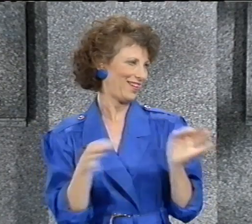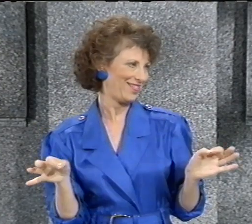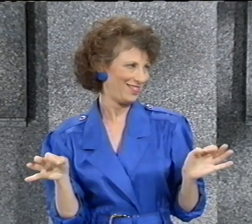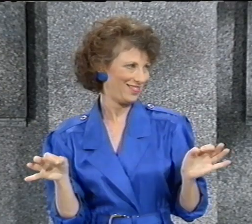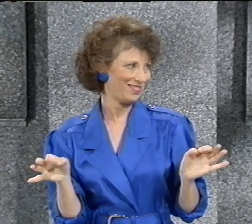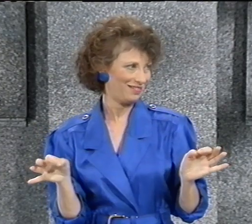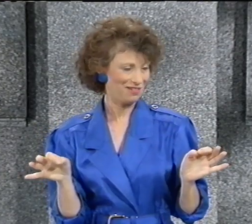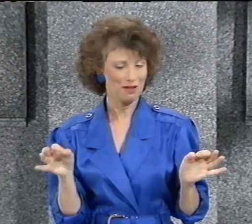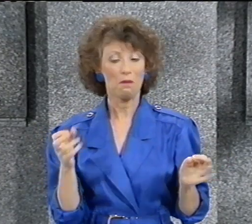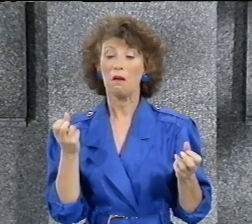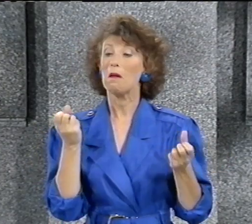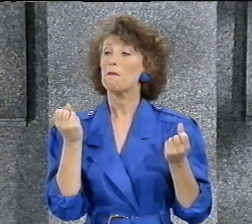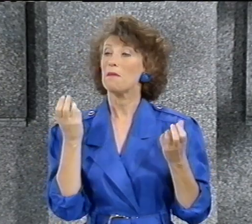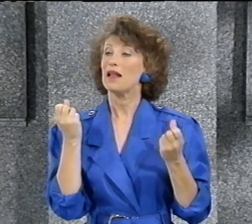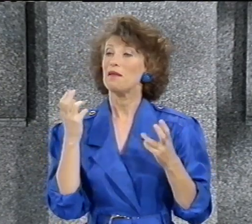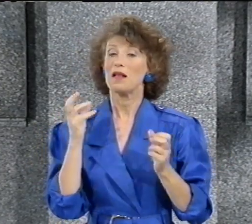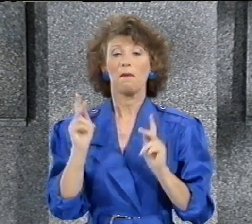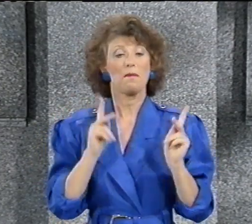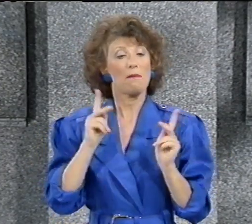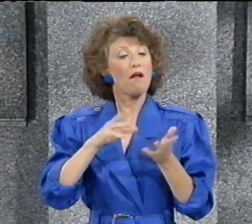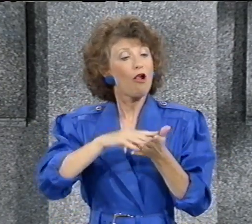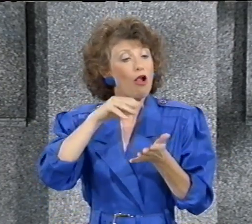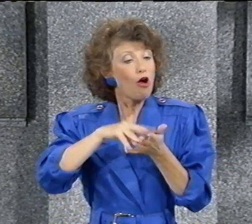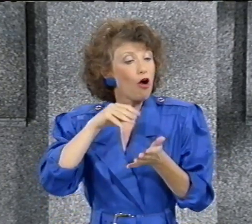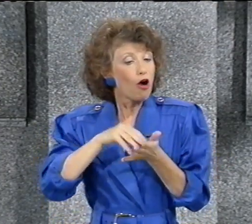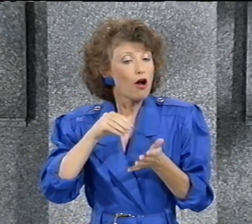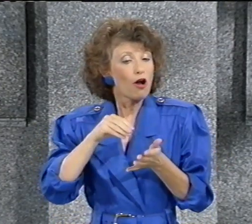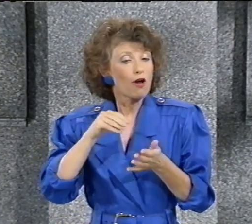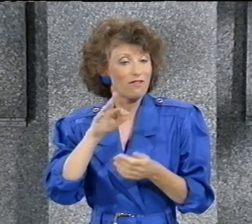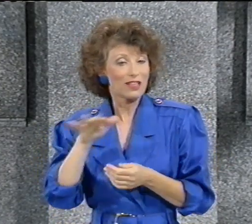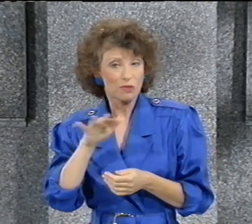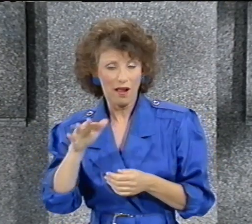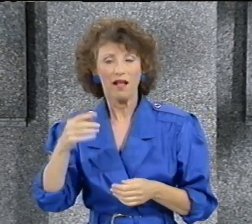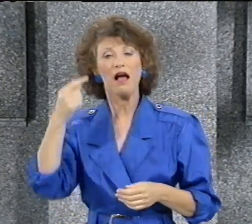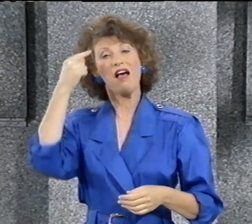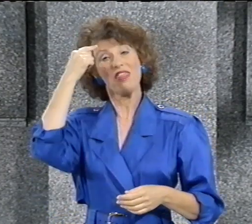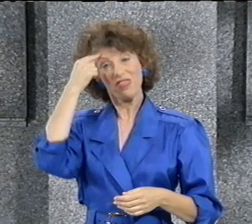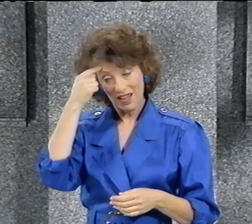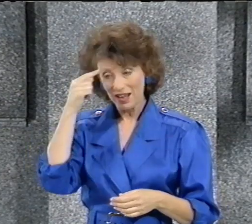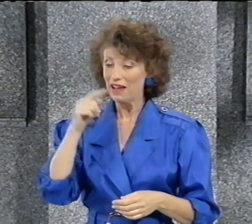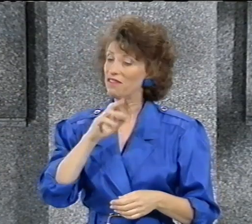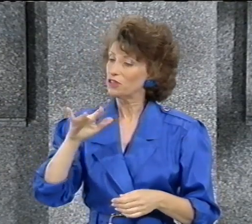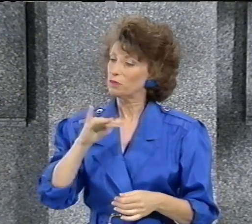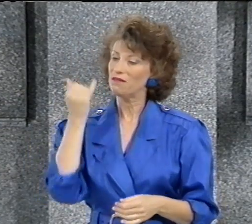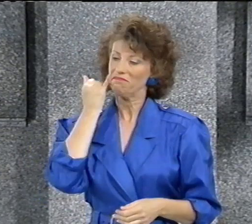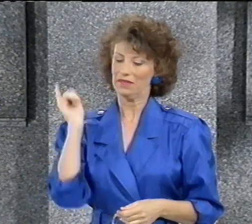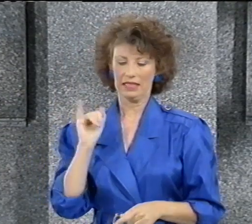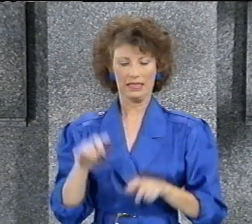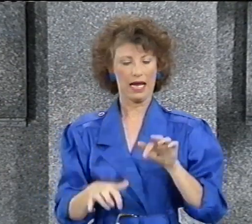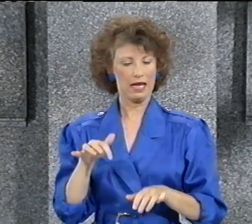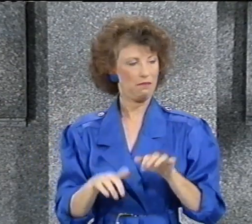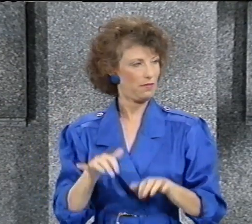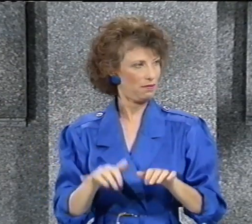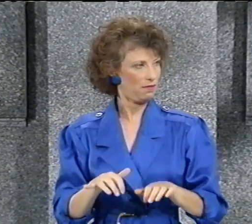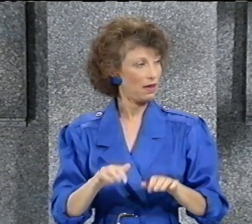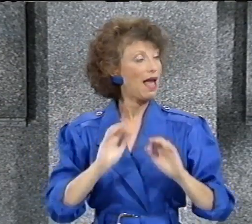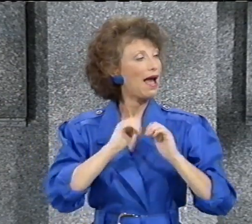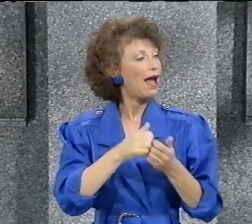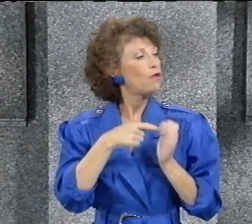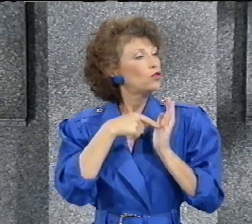to show you what the whole sentence looks like in fingerspelling. Many students think that fingerspelling is a little bit like typing, and you show